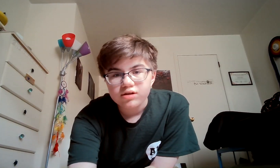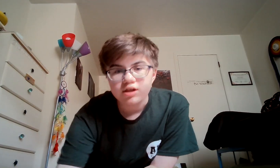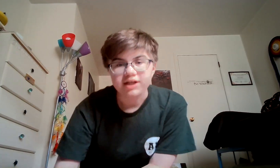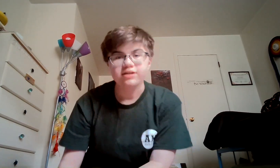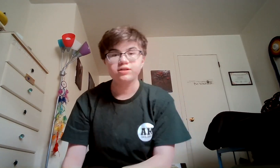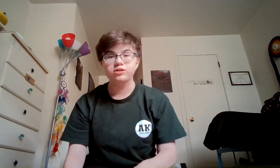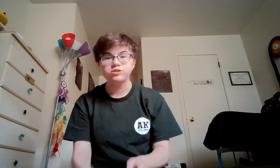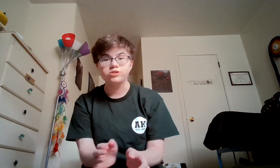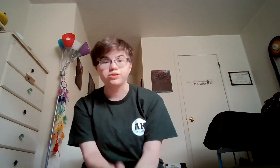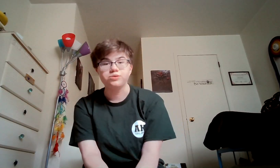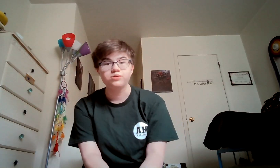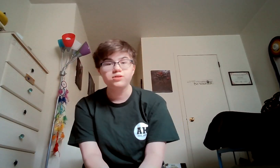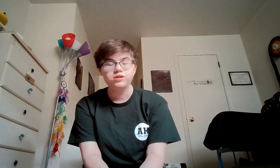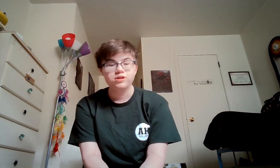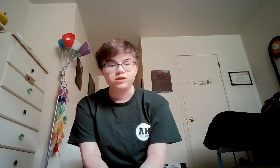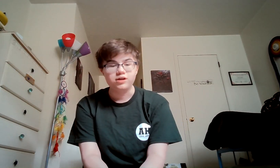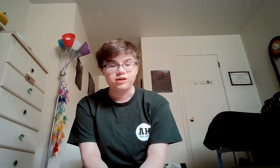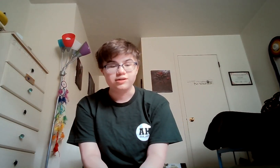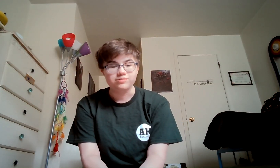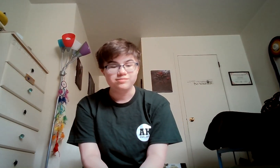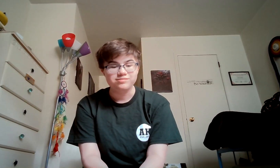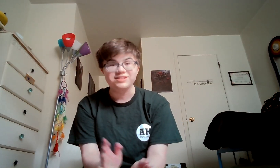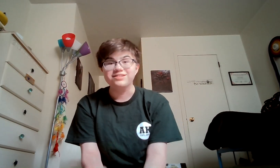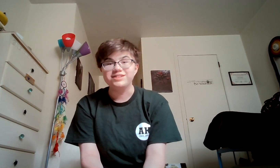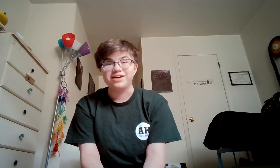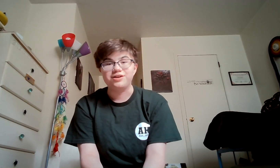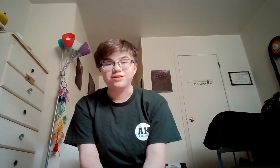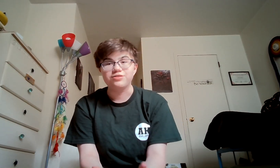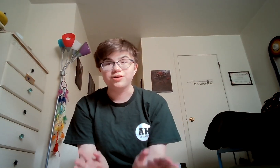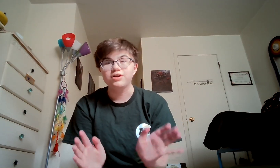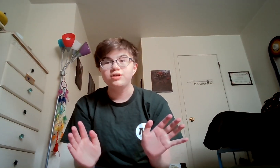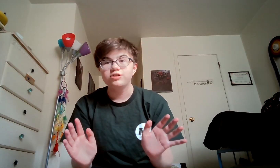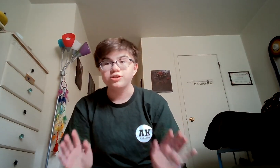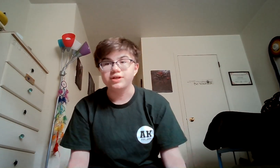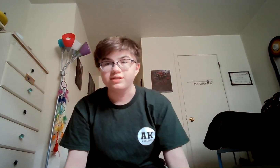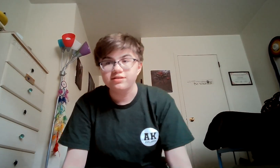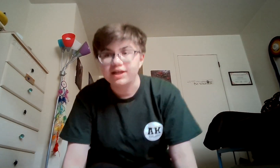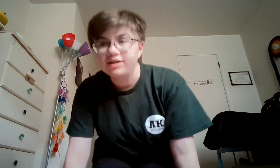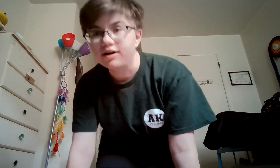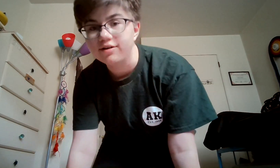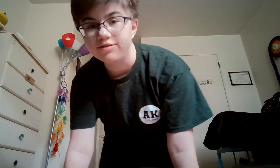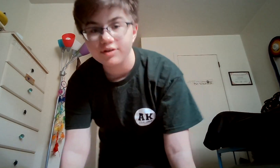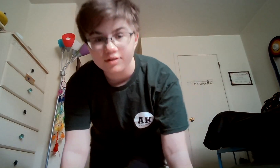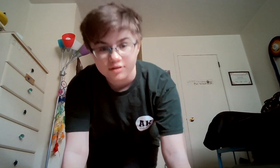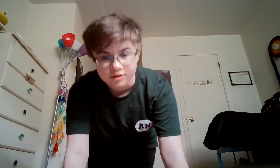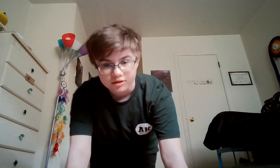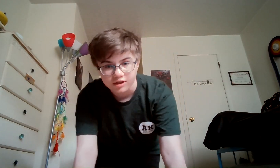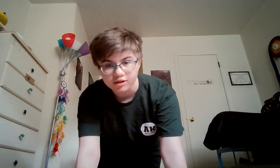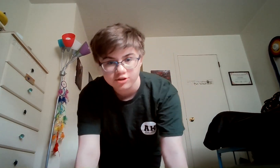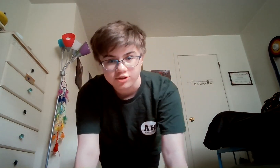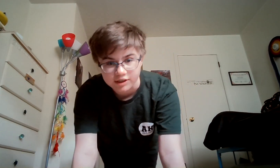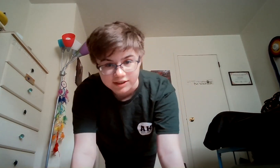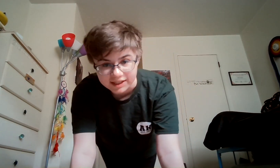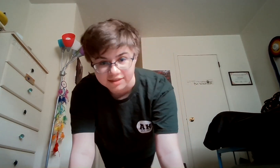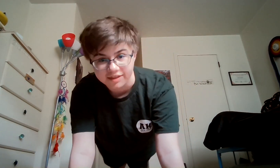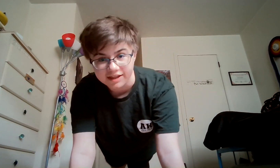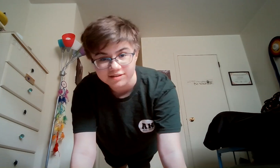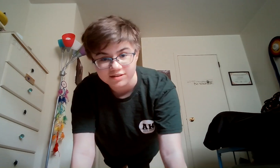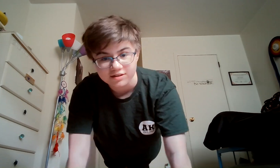Okay, so, it's now on the floor. So instead of starting like this